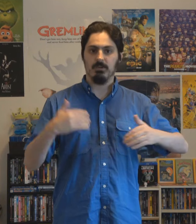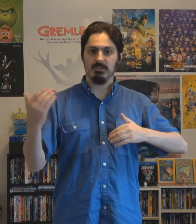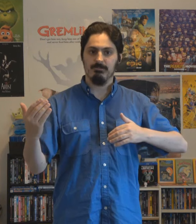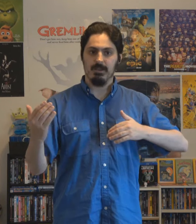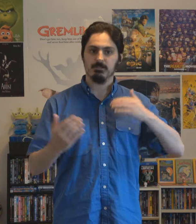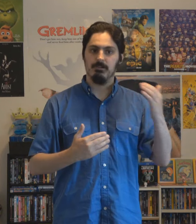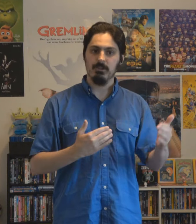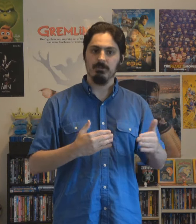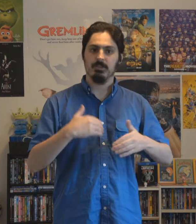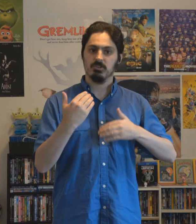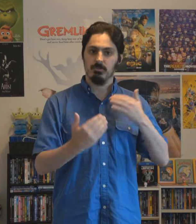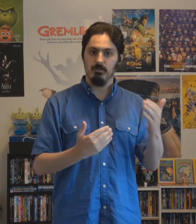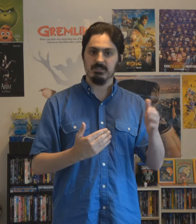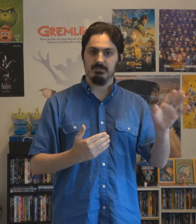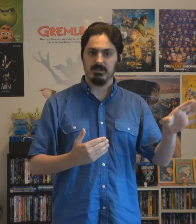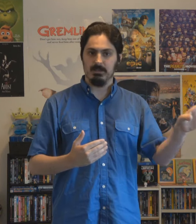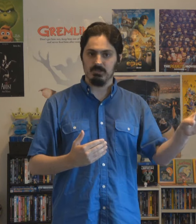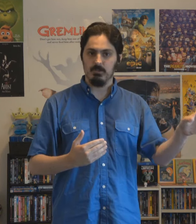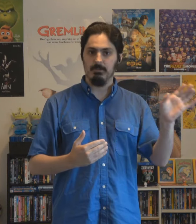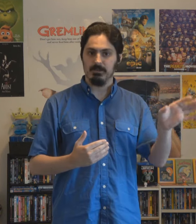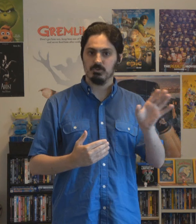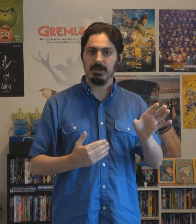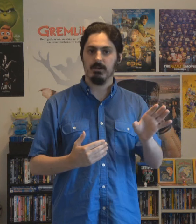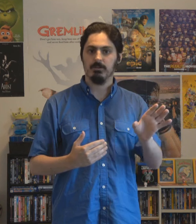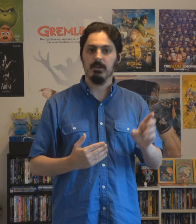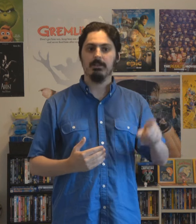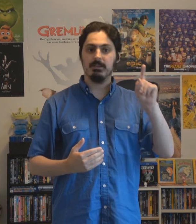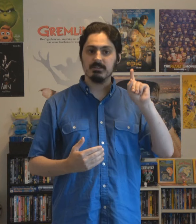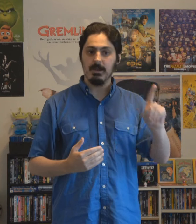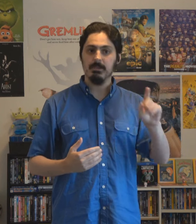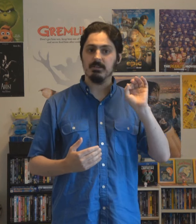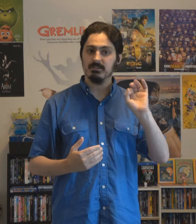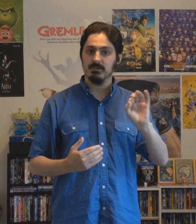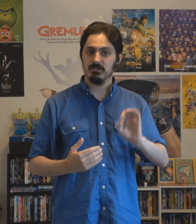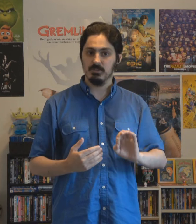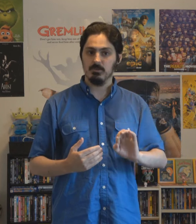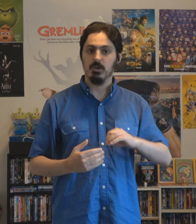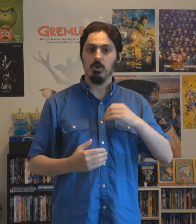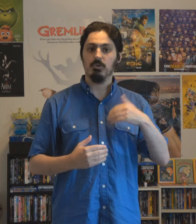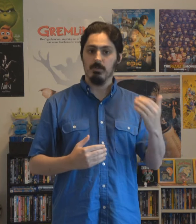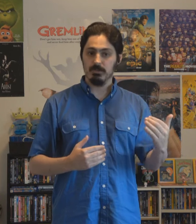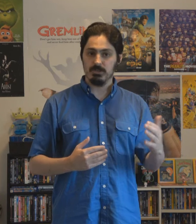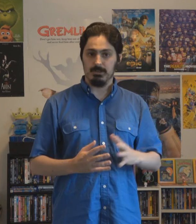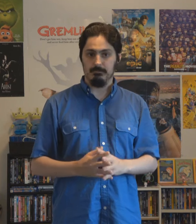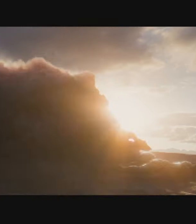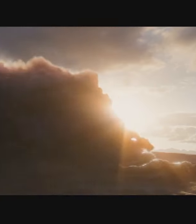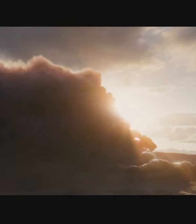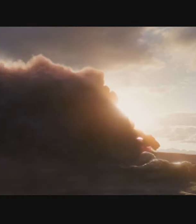some fans might feel that the super movies outside the MCU had a mixed track record, that does not mean that it does not exist those who do appreciate them. The movie